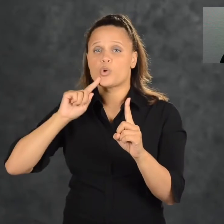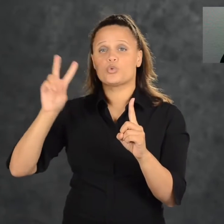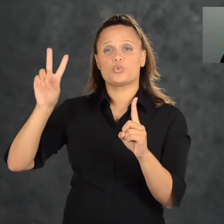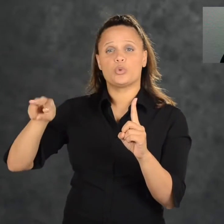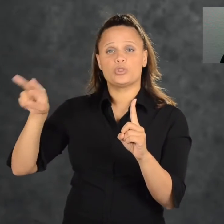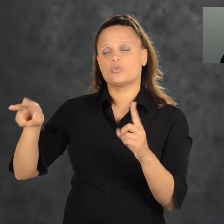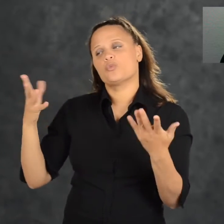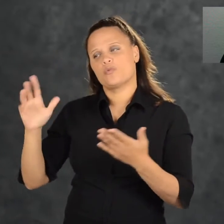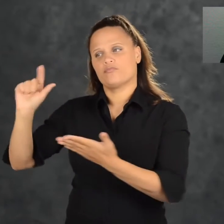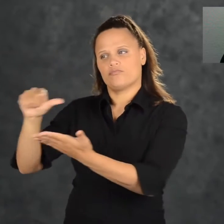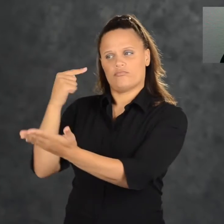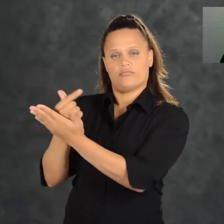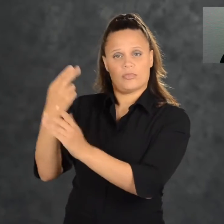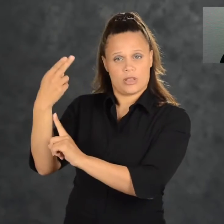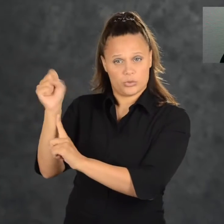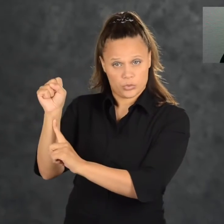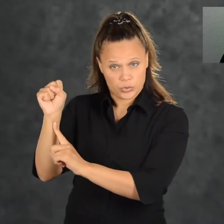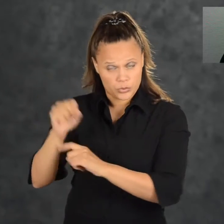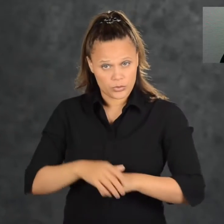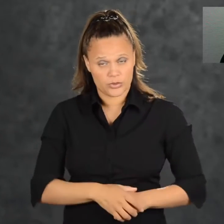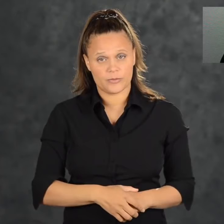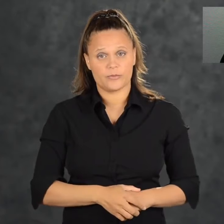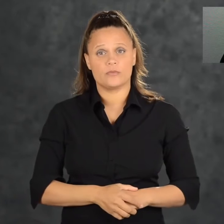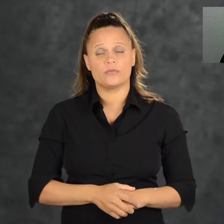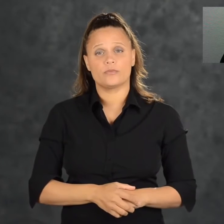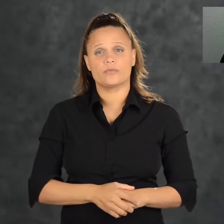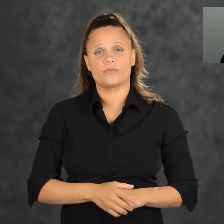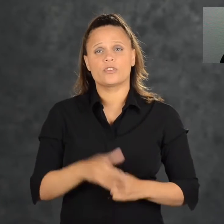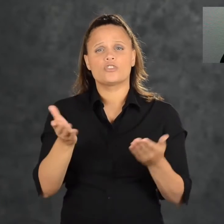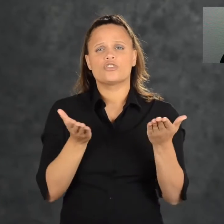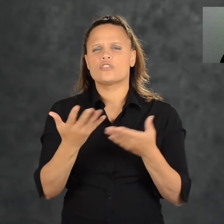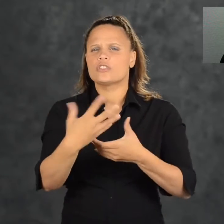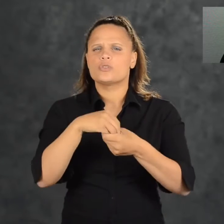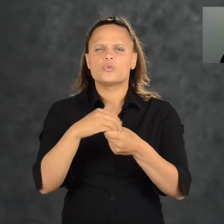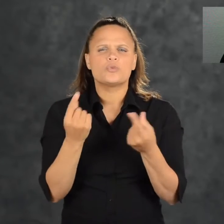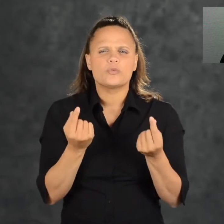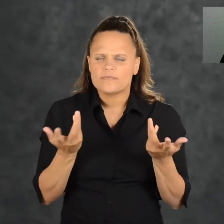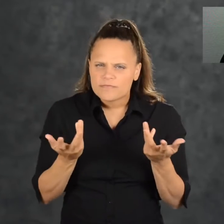These services must start from the age of 14 to 22, or from the graduation of high school.